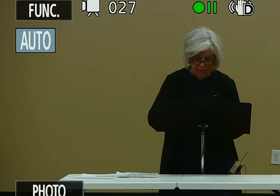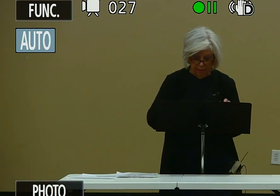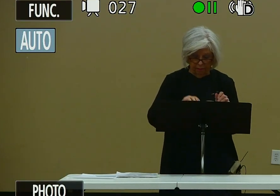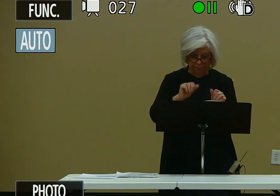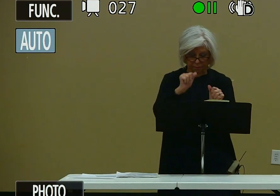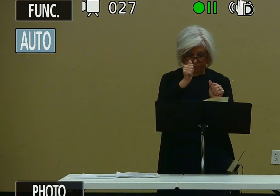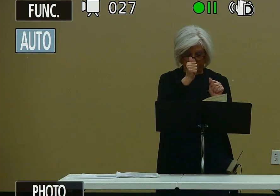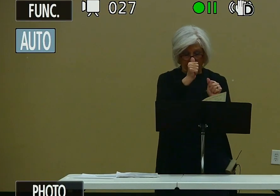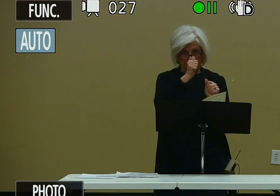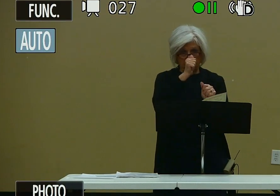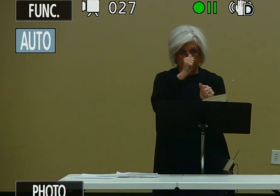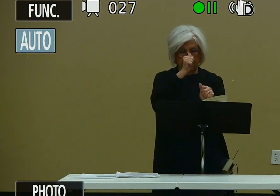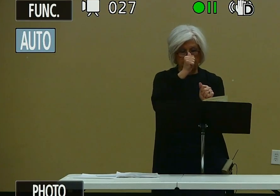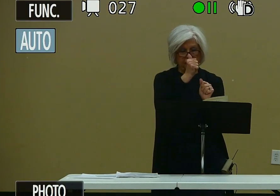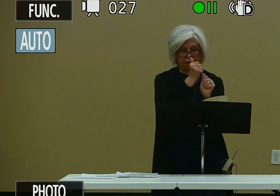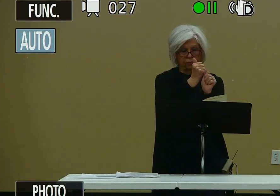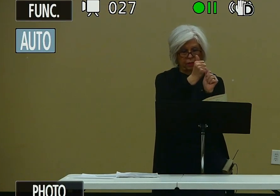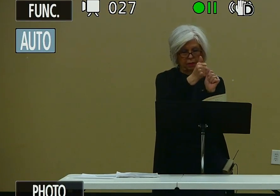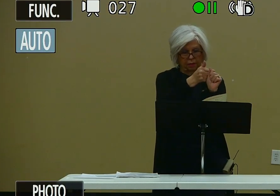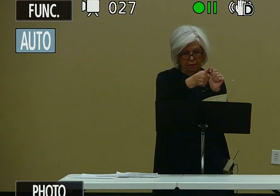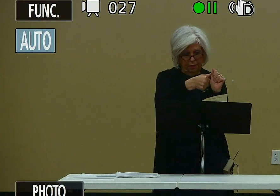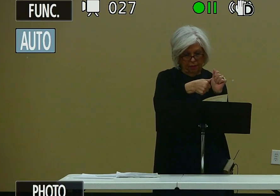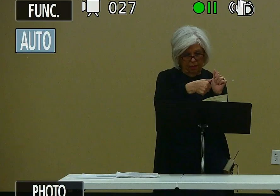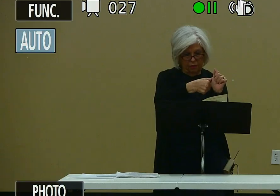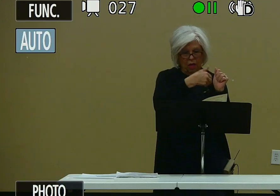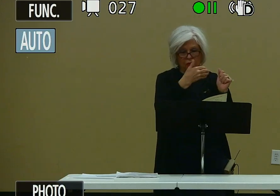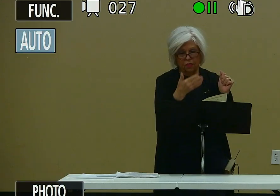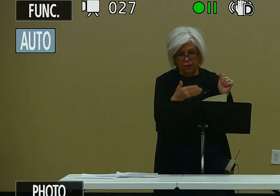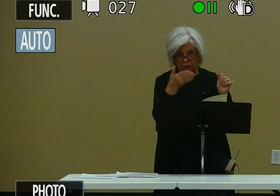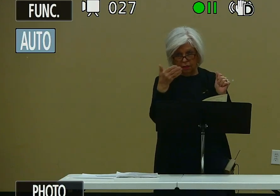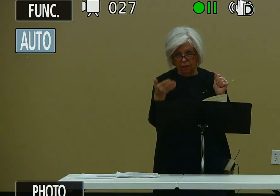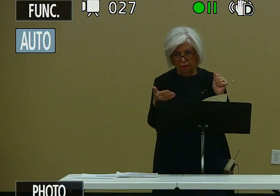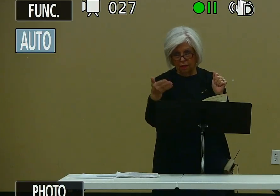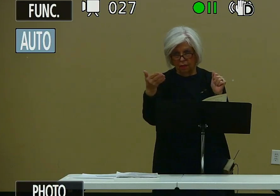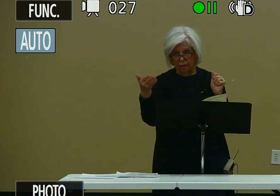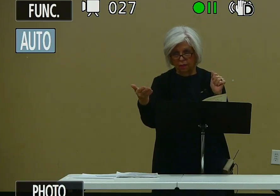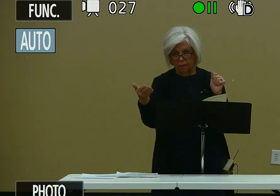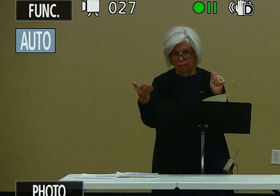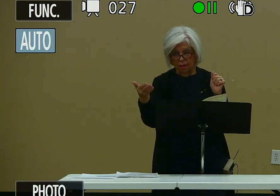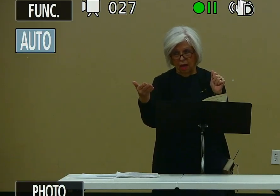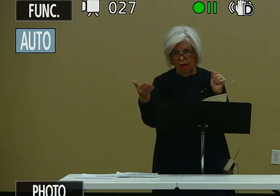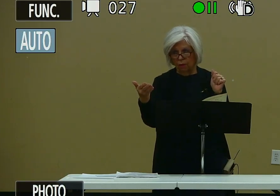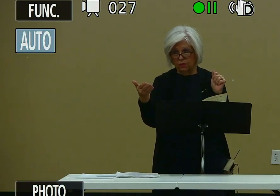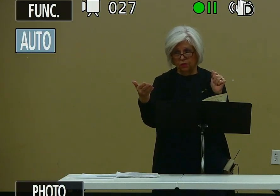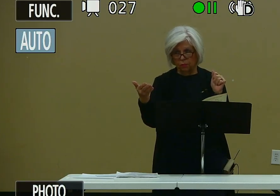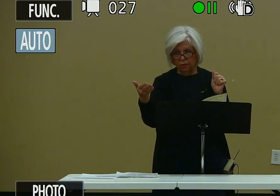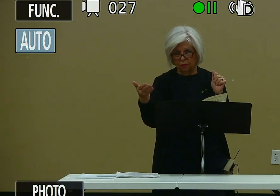Everything, so we're going to do every, like this, thing. I always do more than one.